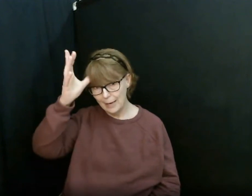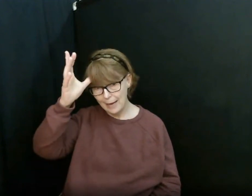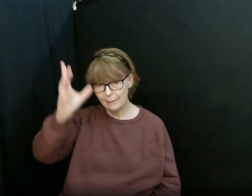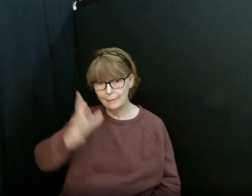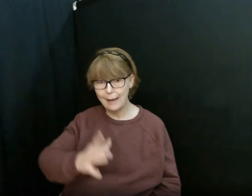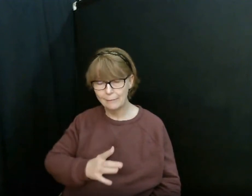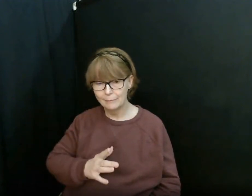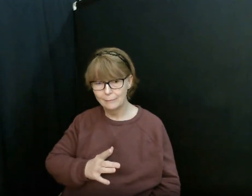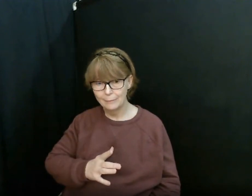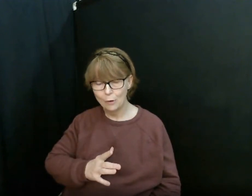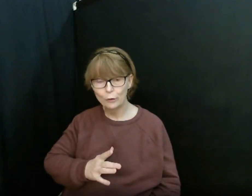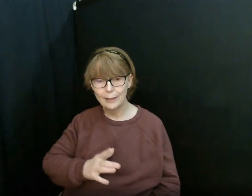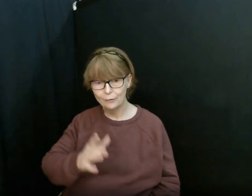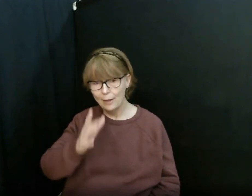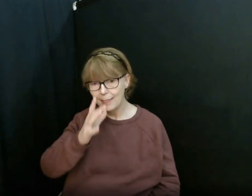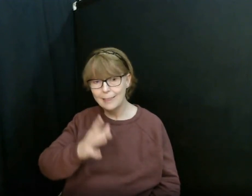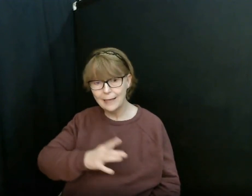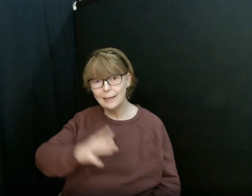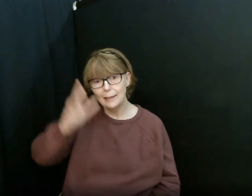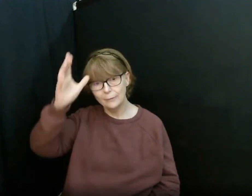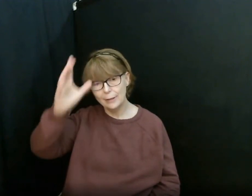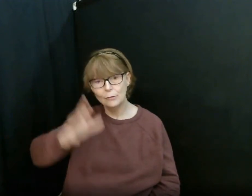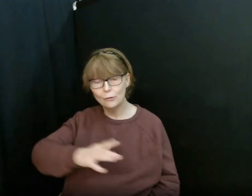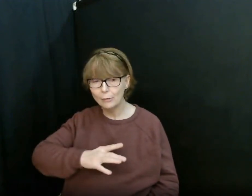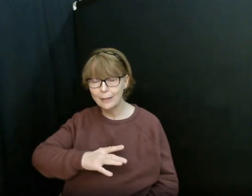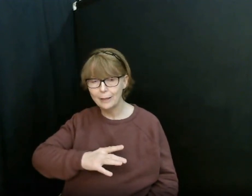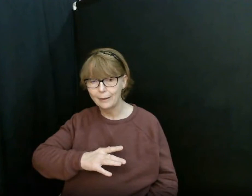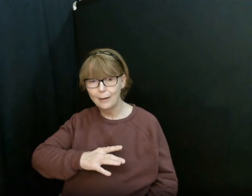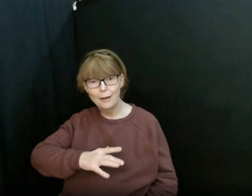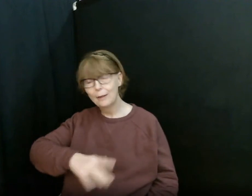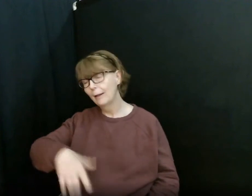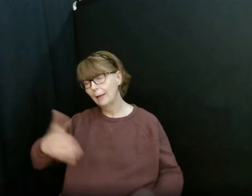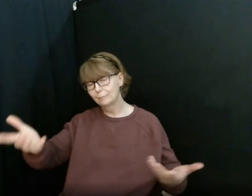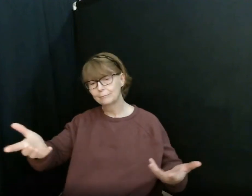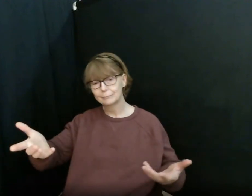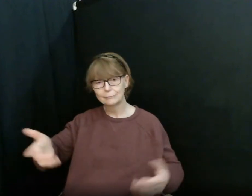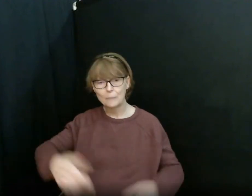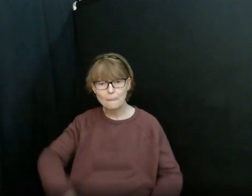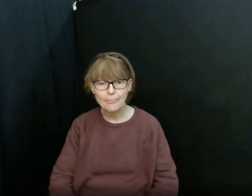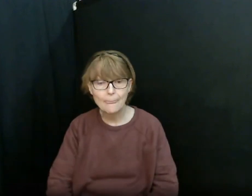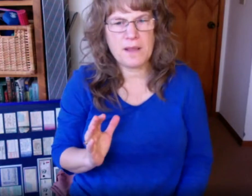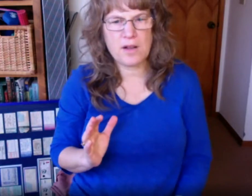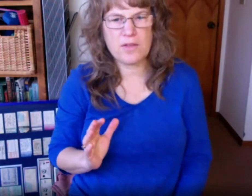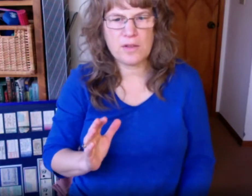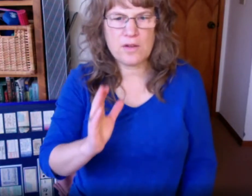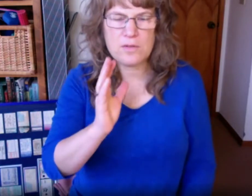and a dad. Only it's ladies and gentlemen. Is that woman? That's woman and man also.